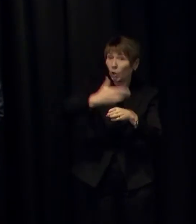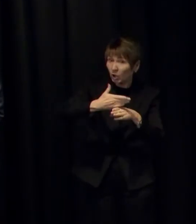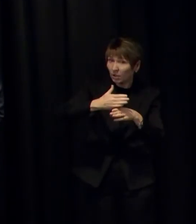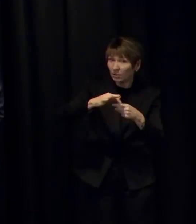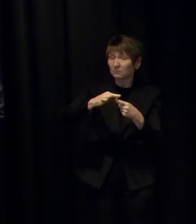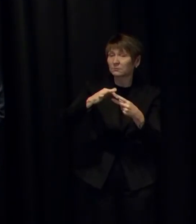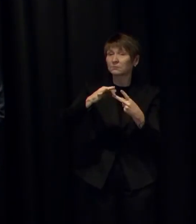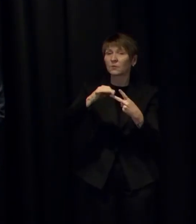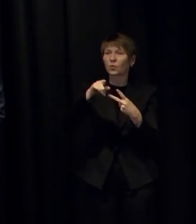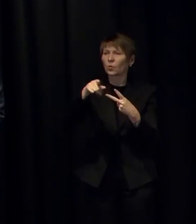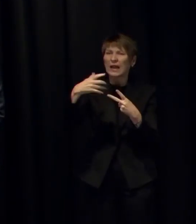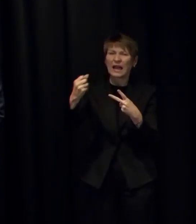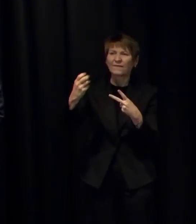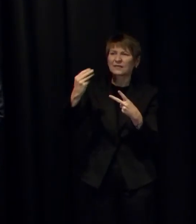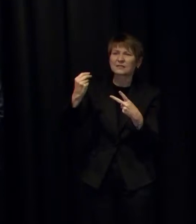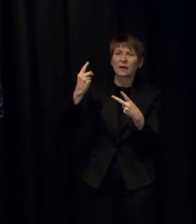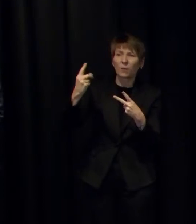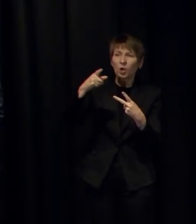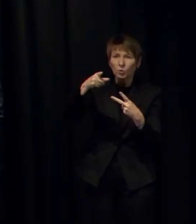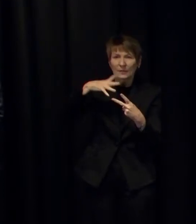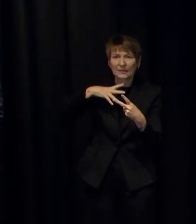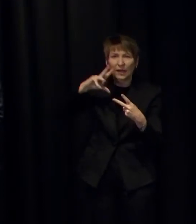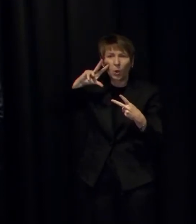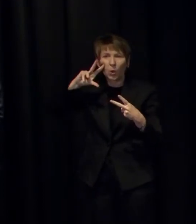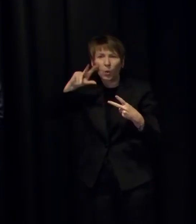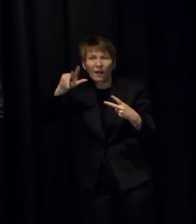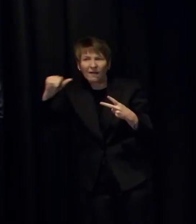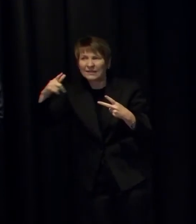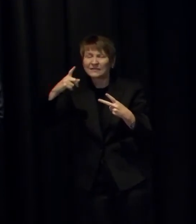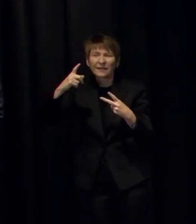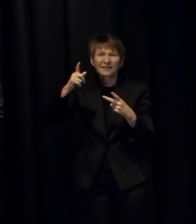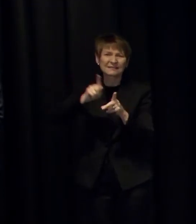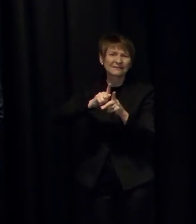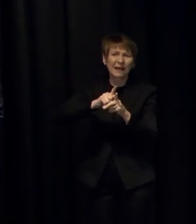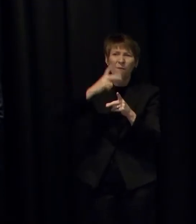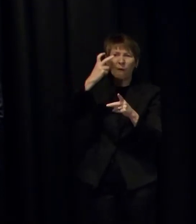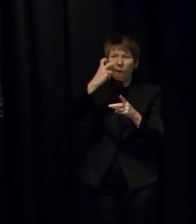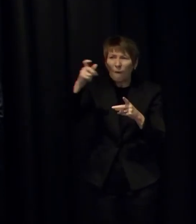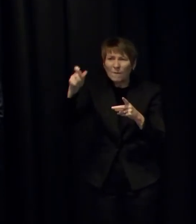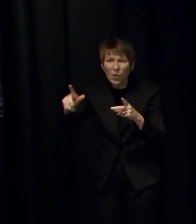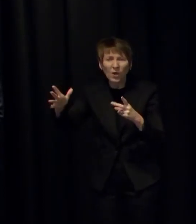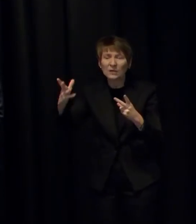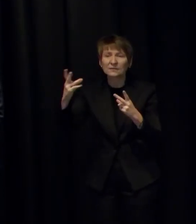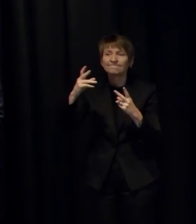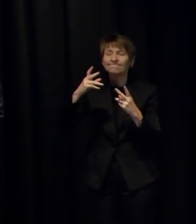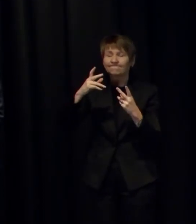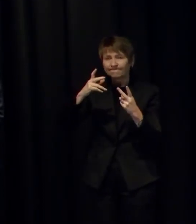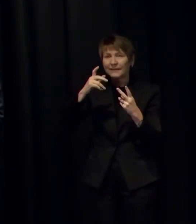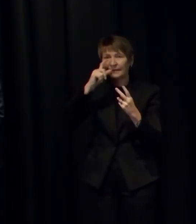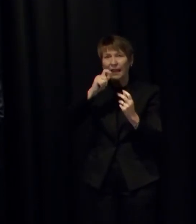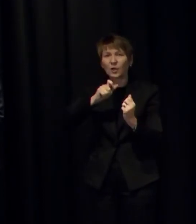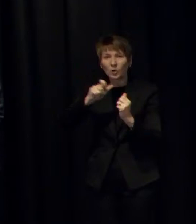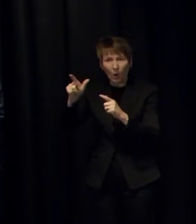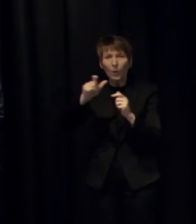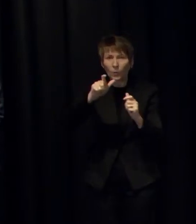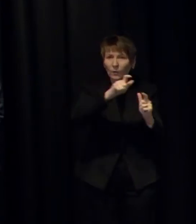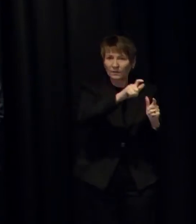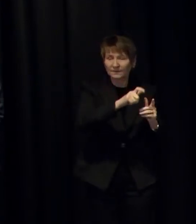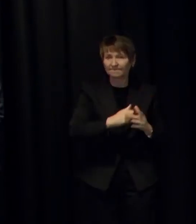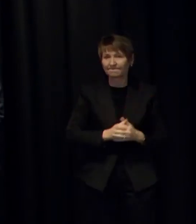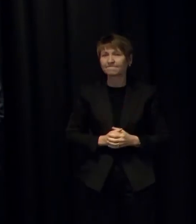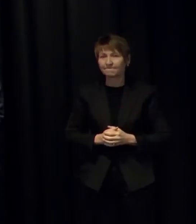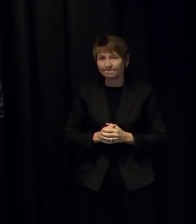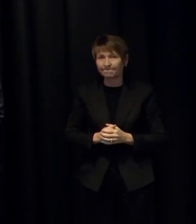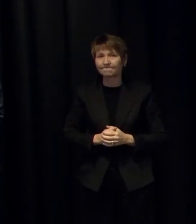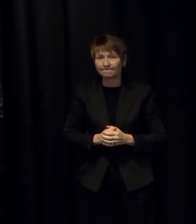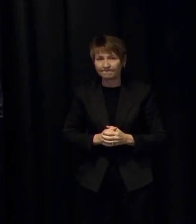applies. We haven't changed that. But what we're giving to people, because they've got vaccinated in such amazing numbers, we're giving people a